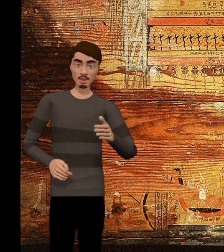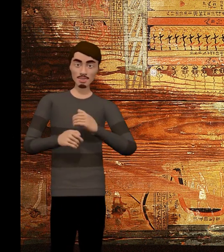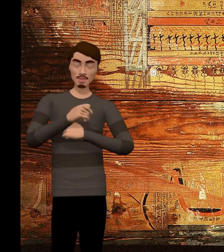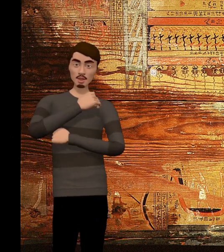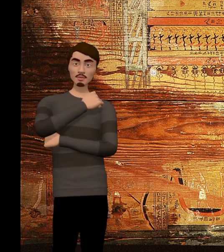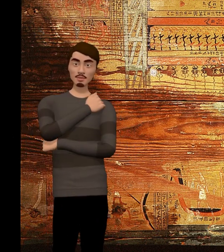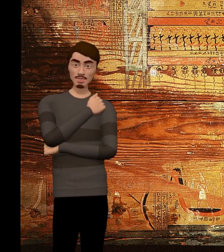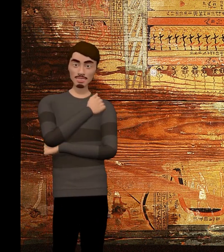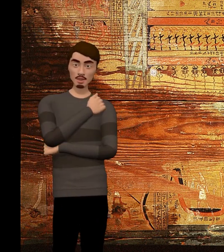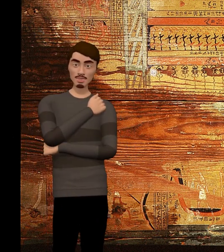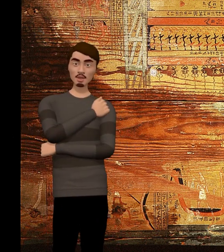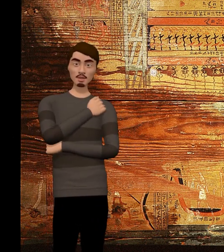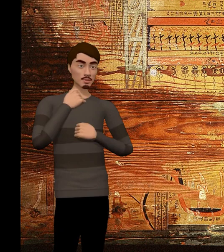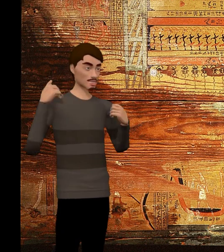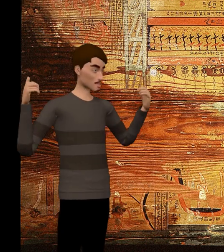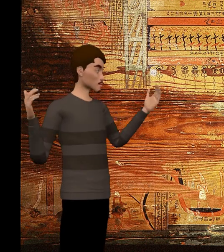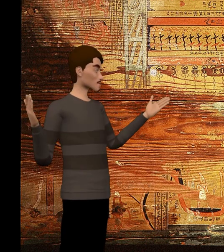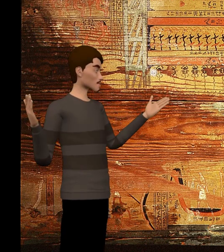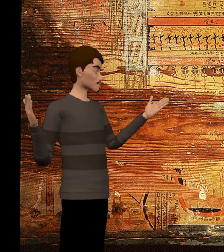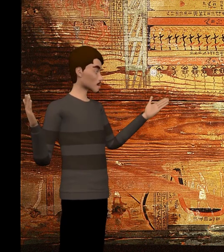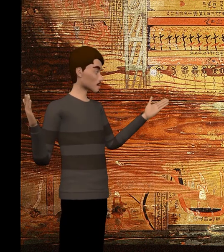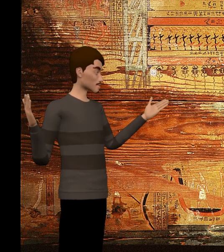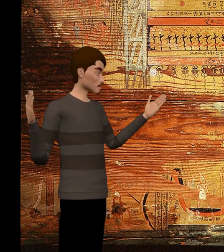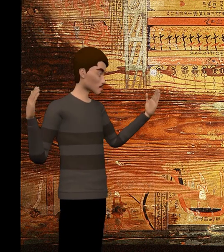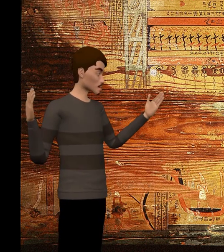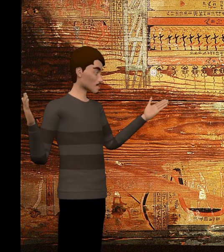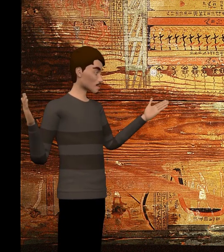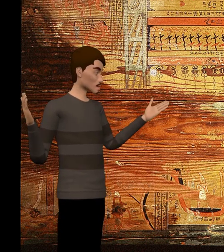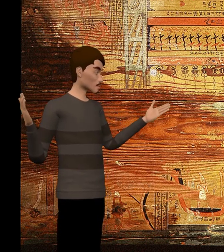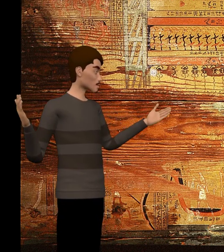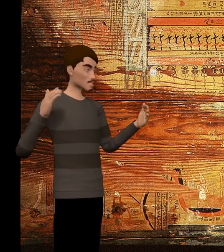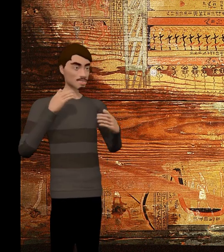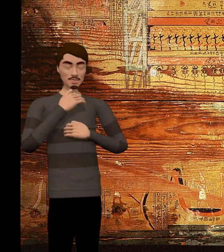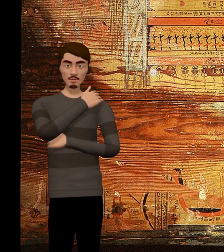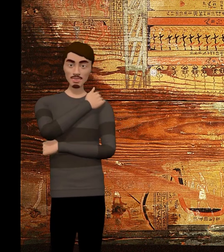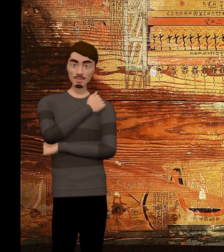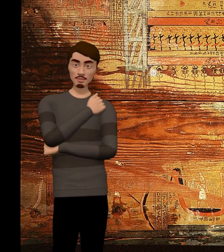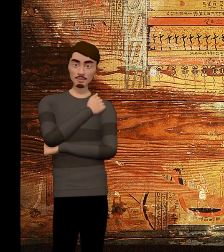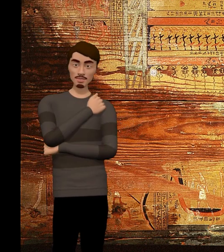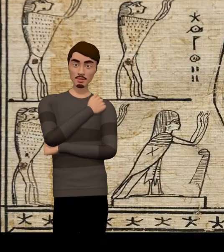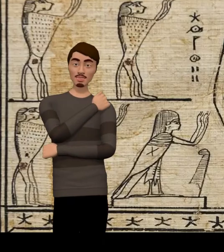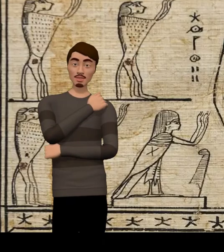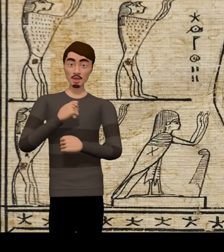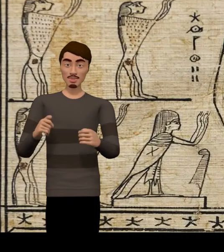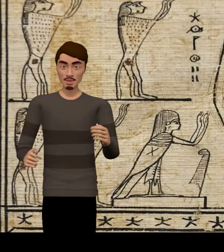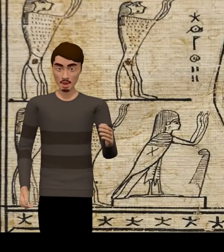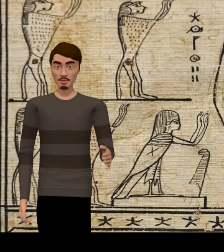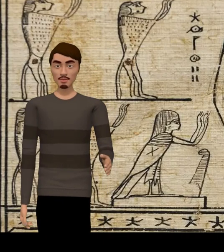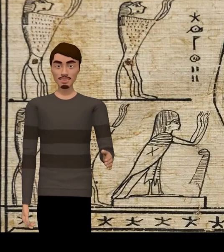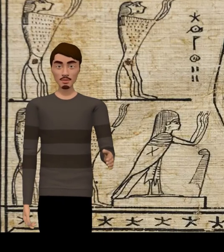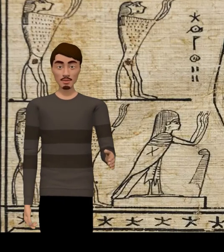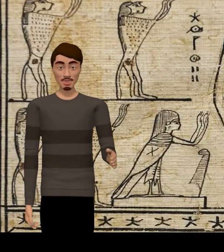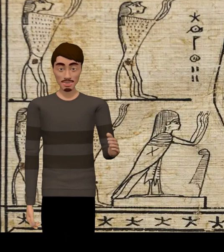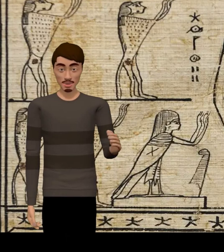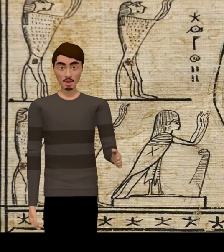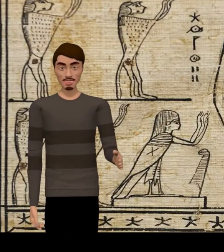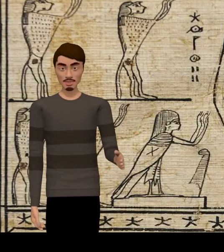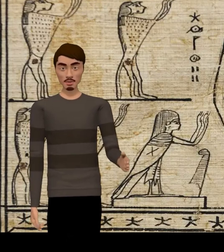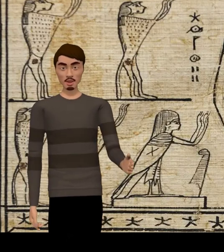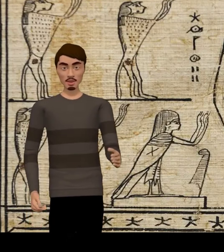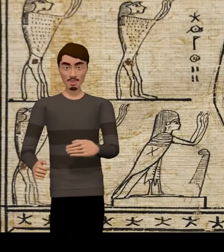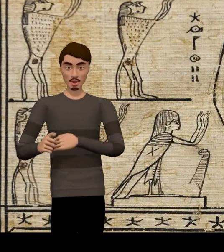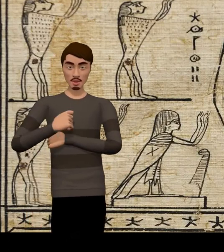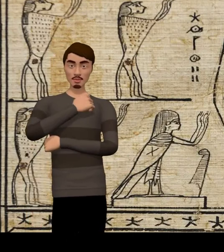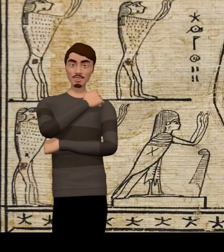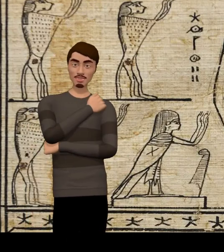deceased. Among these trials, we remember the encounter with demons, with crocodile heads, and snakes that in every